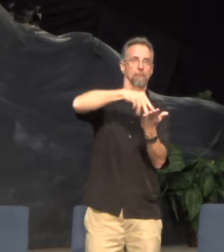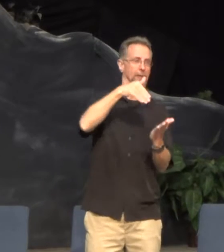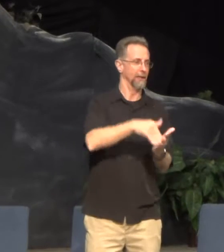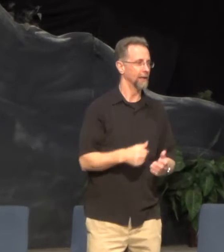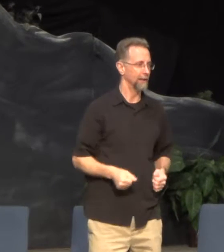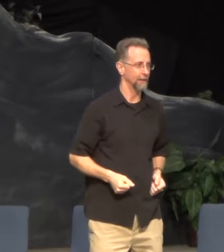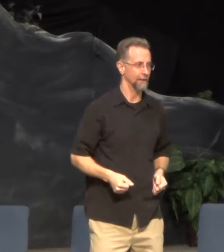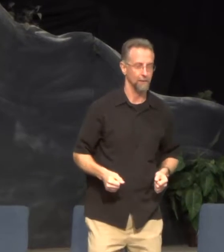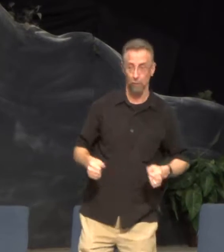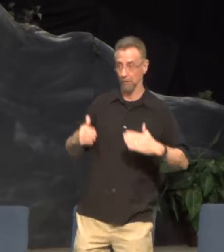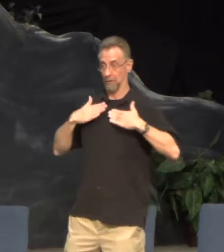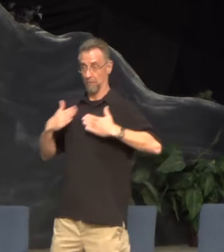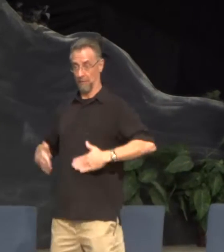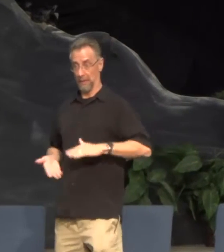Resurrection means to stand up.